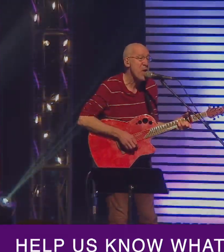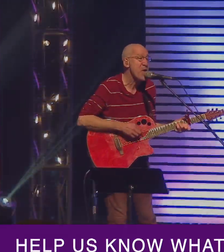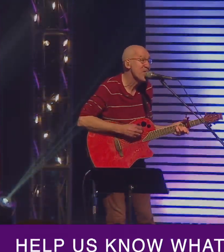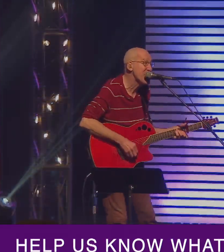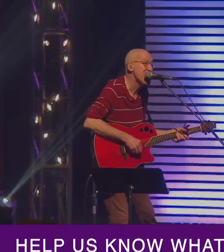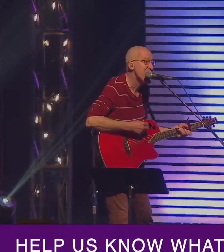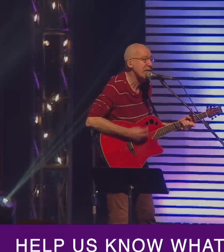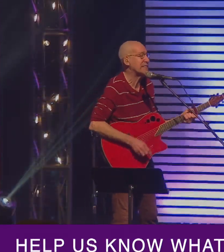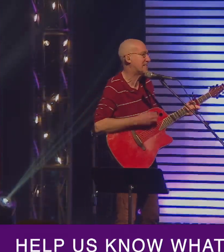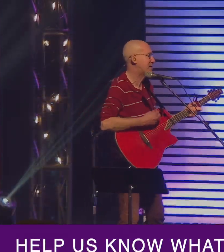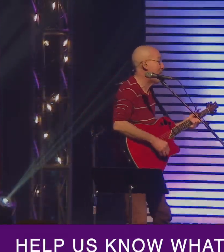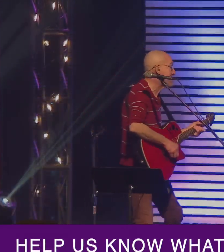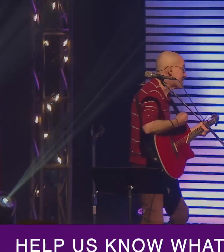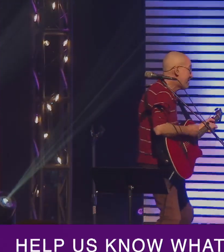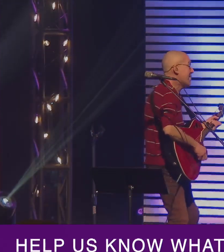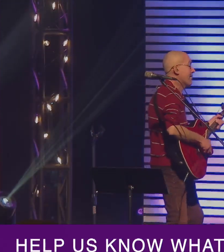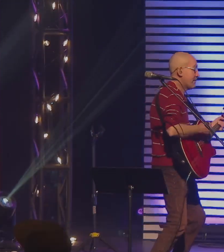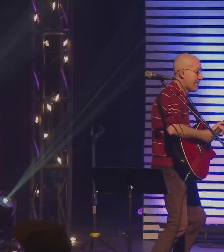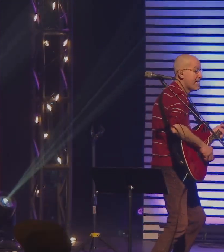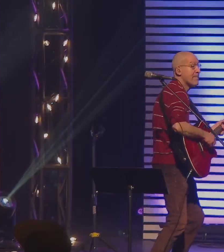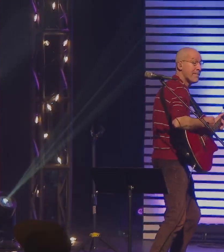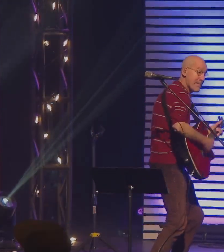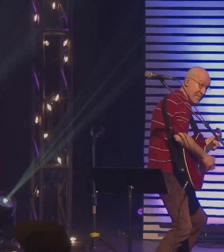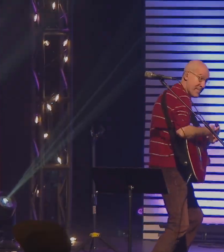doing over us.